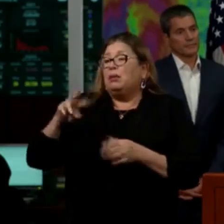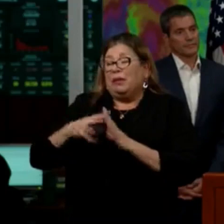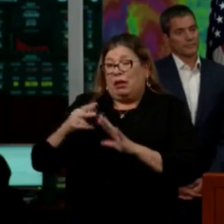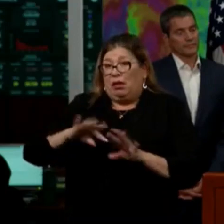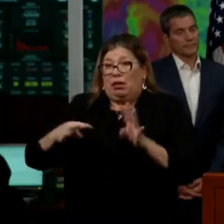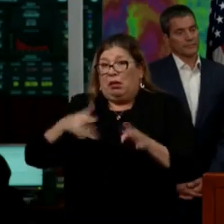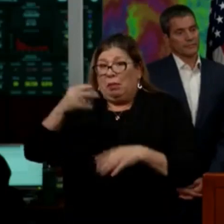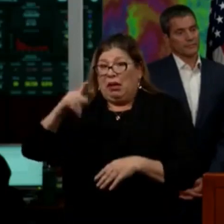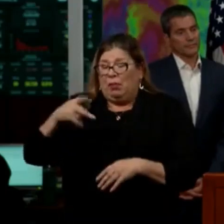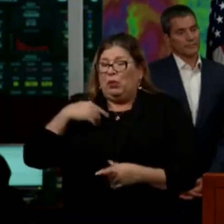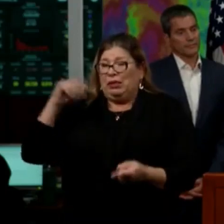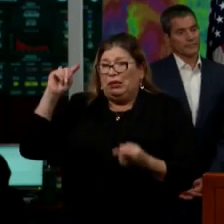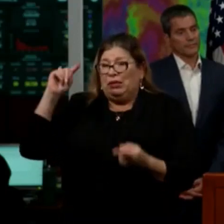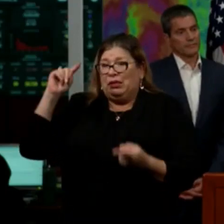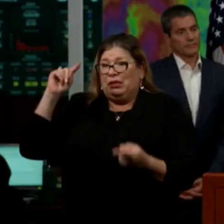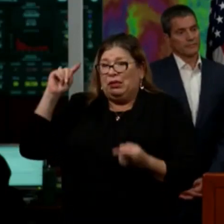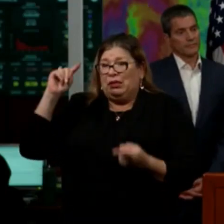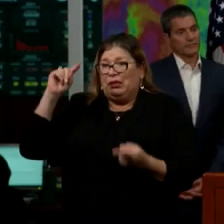as a way to